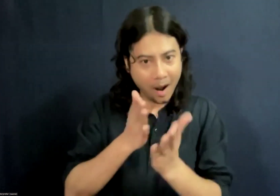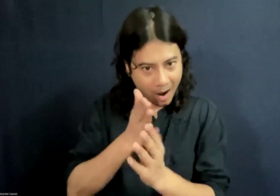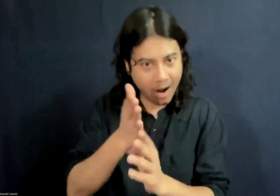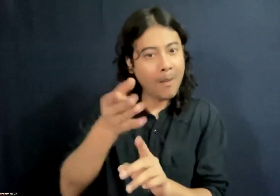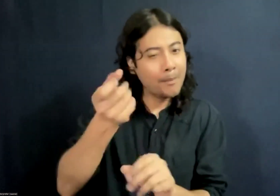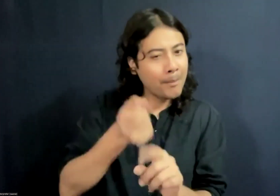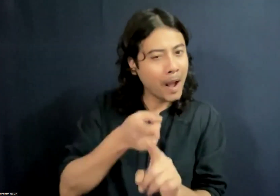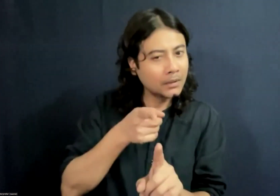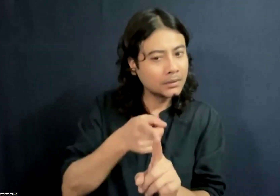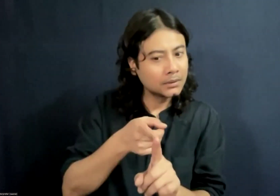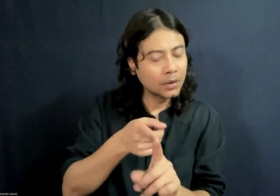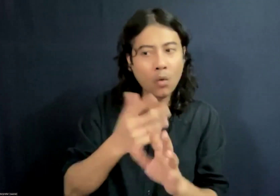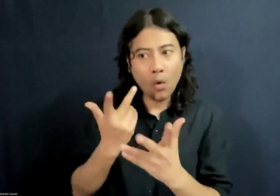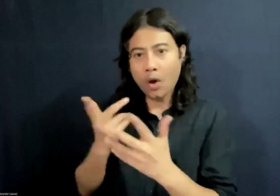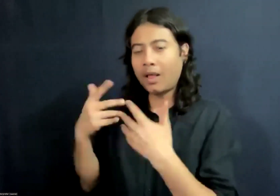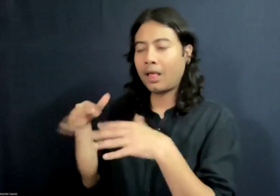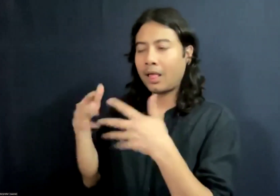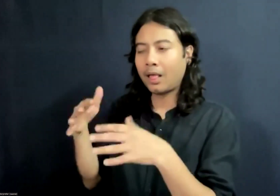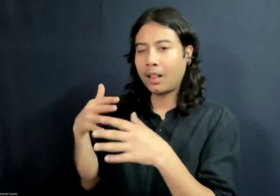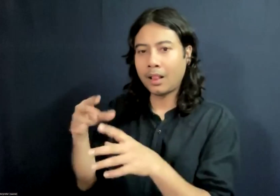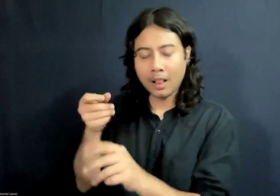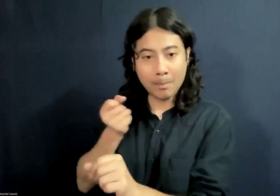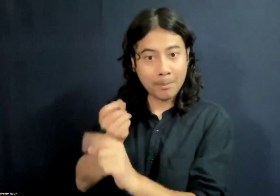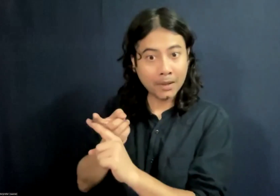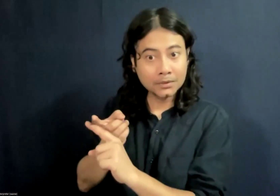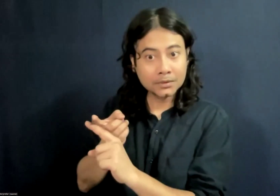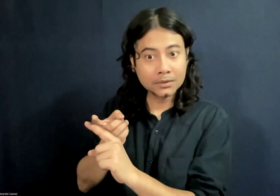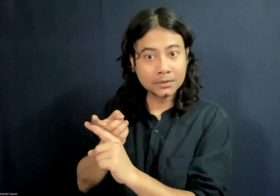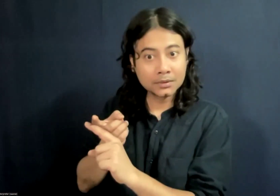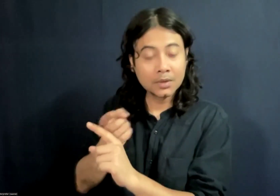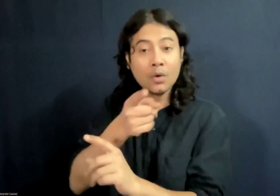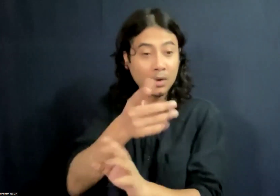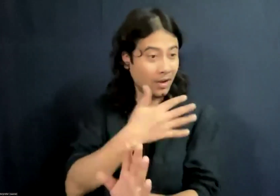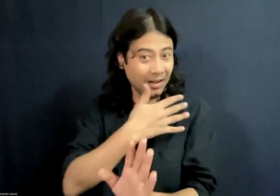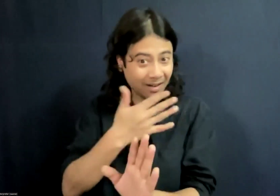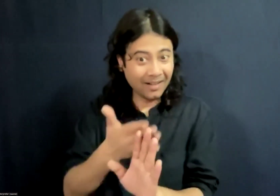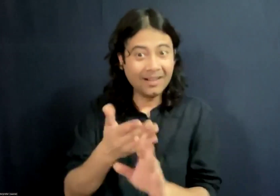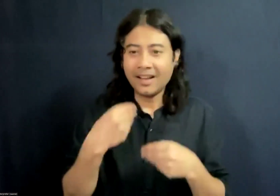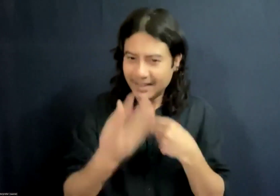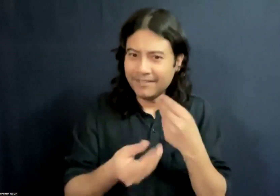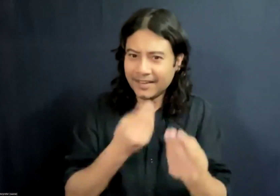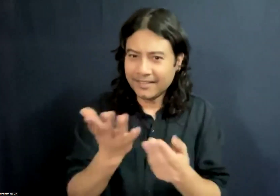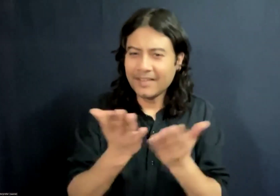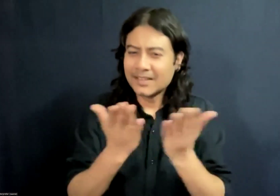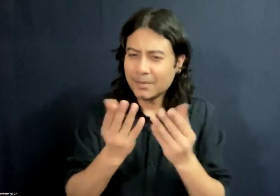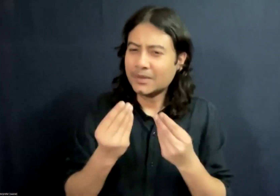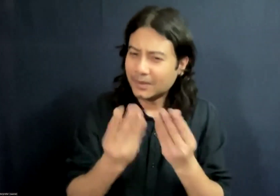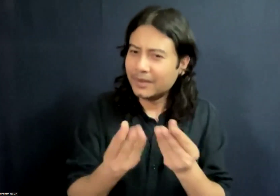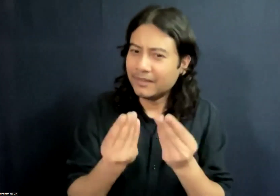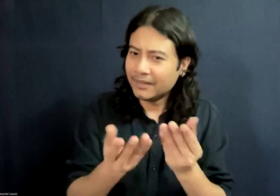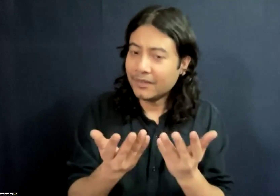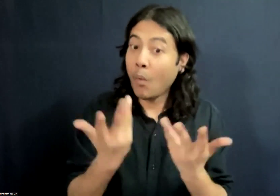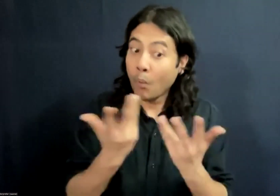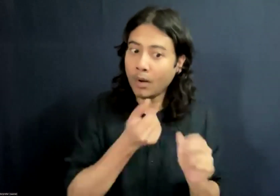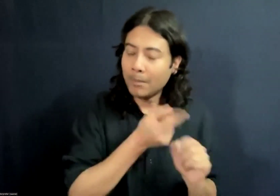I am telling all these about these three things to you, about all these three modes, charity in three modes, you must pause